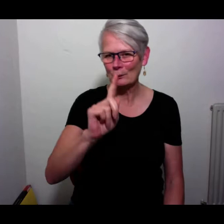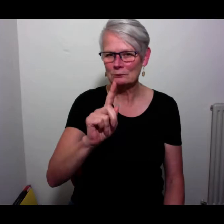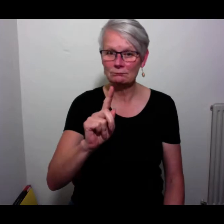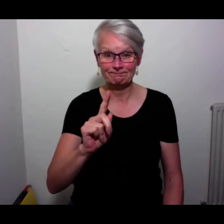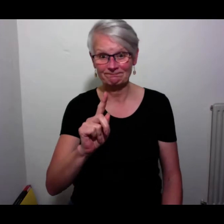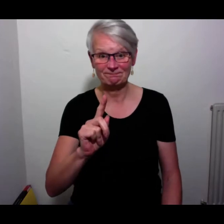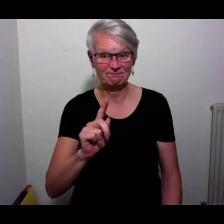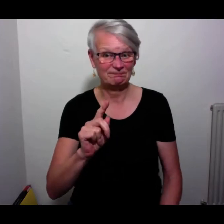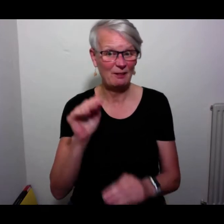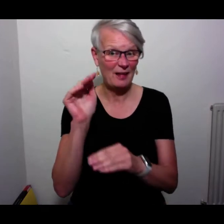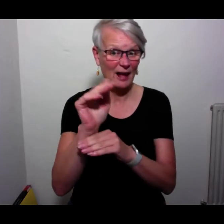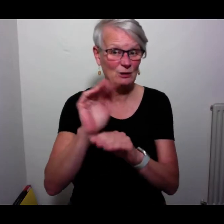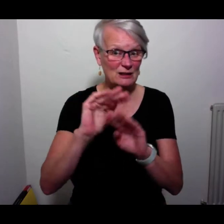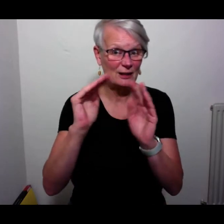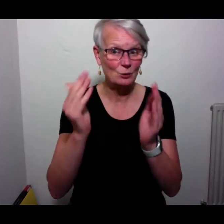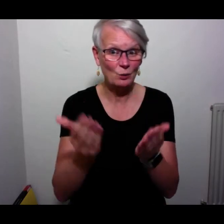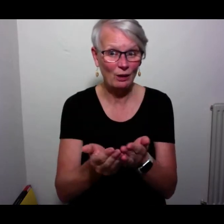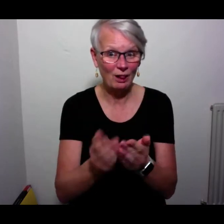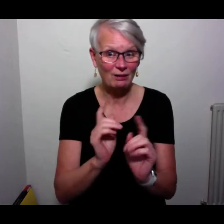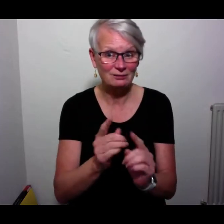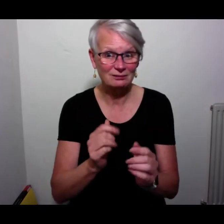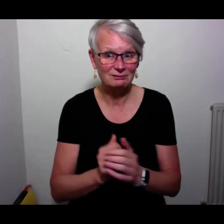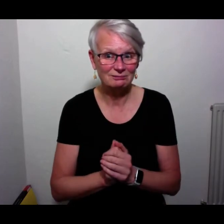the outside world.